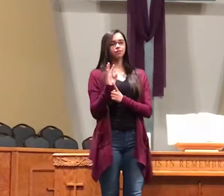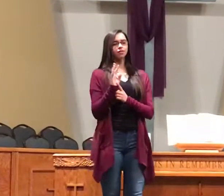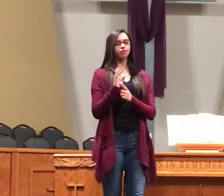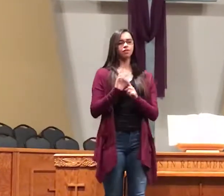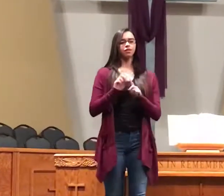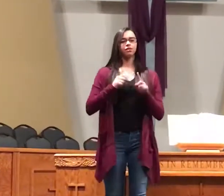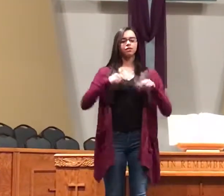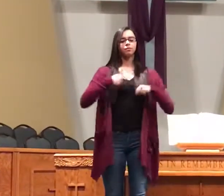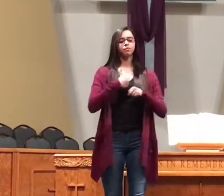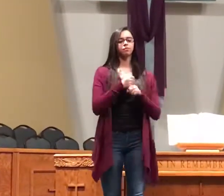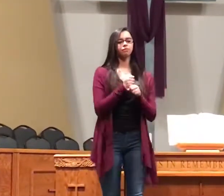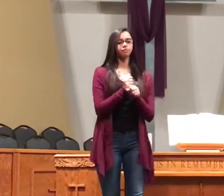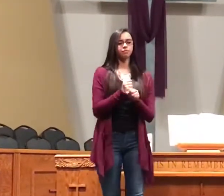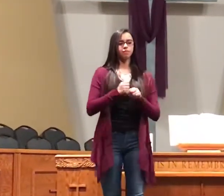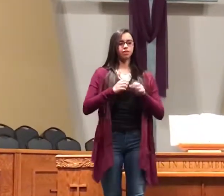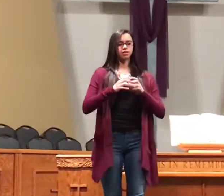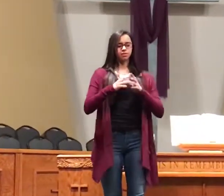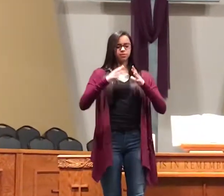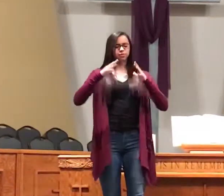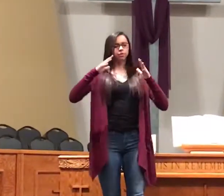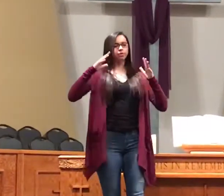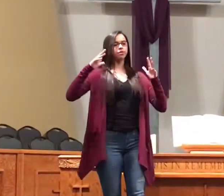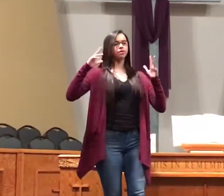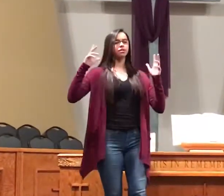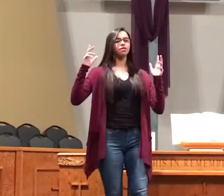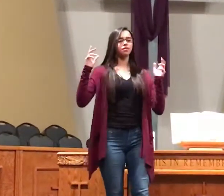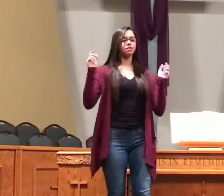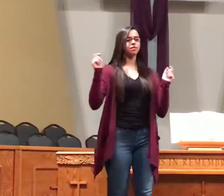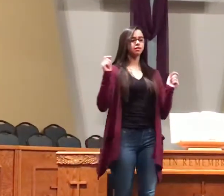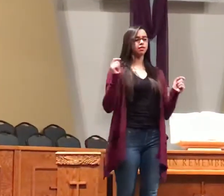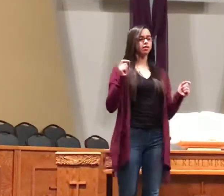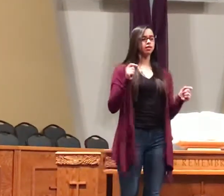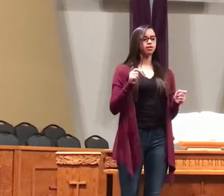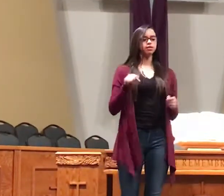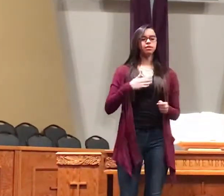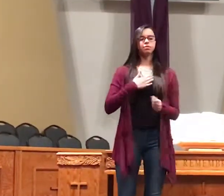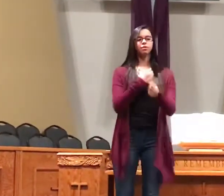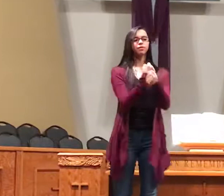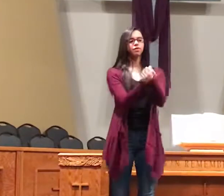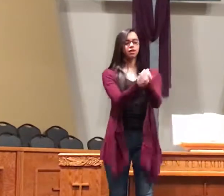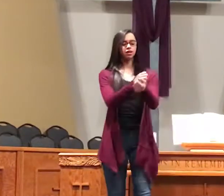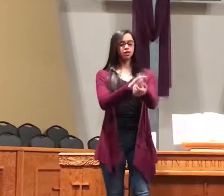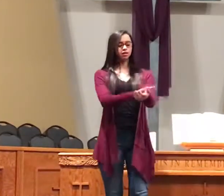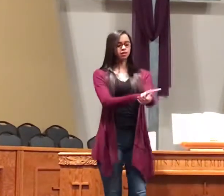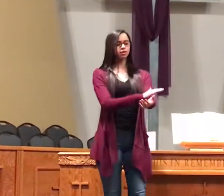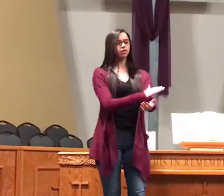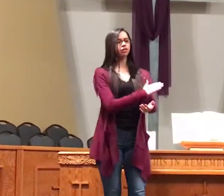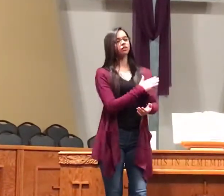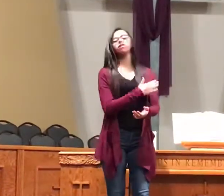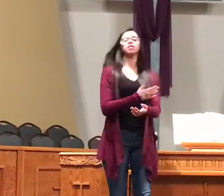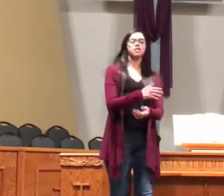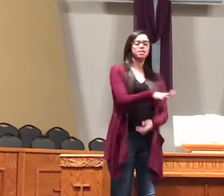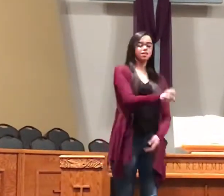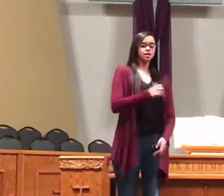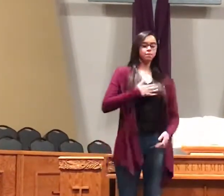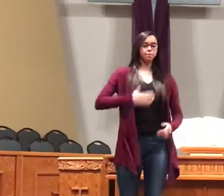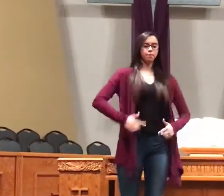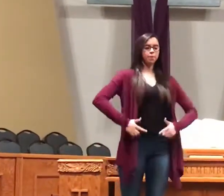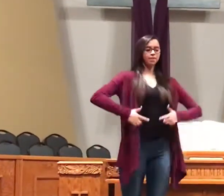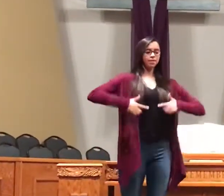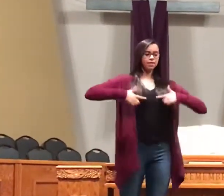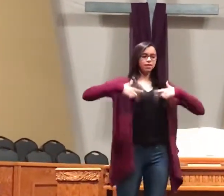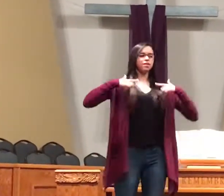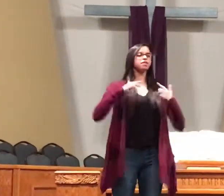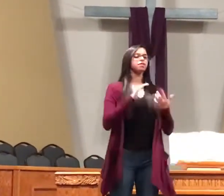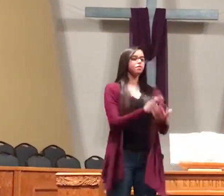but I can make an explosion. This is my fight song, take